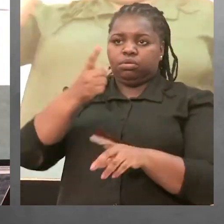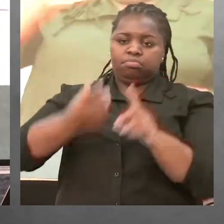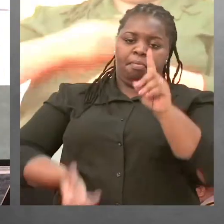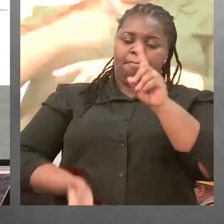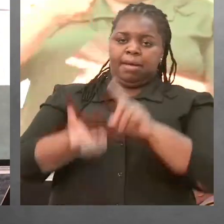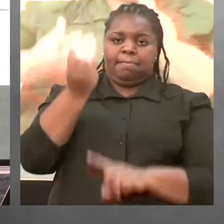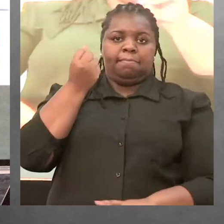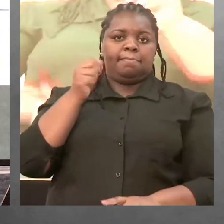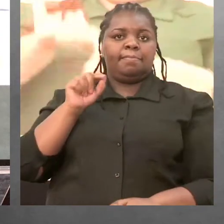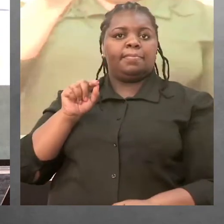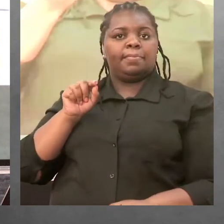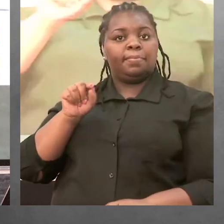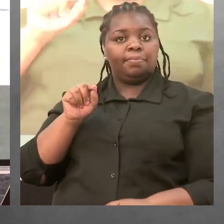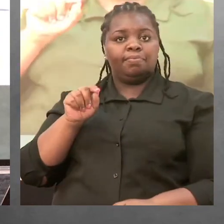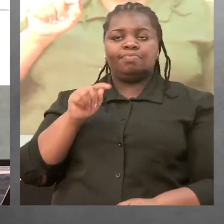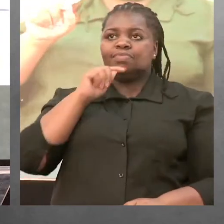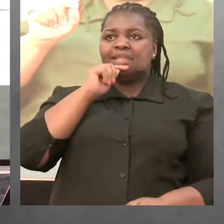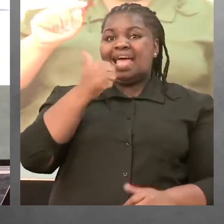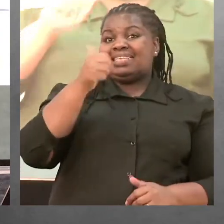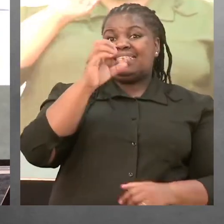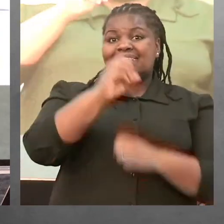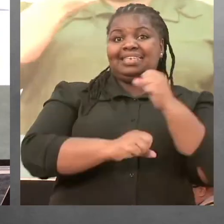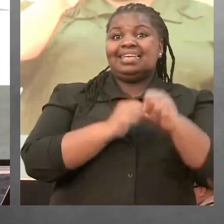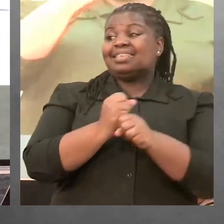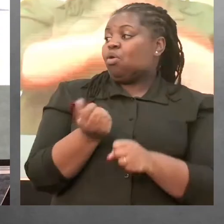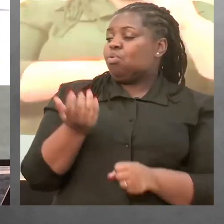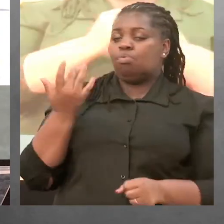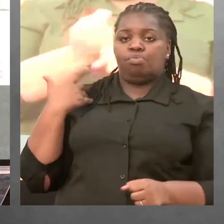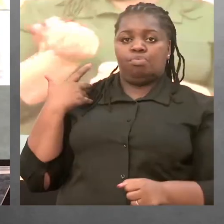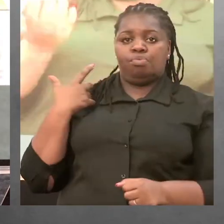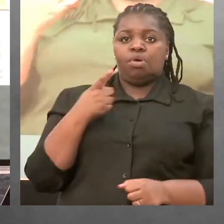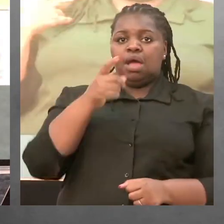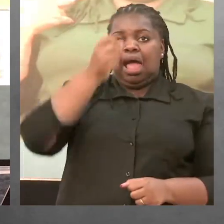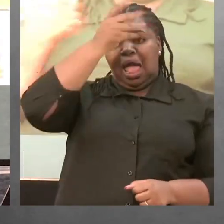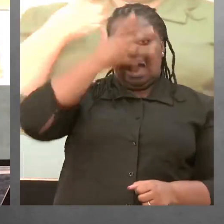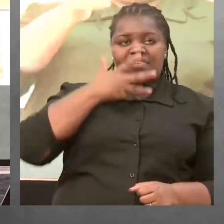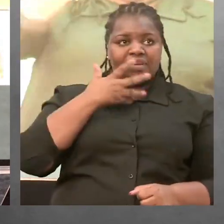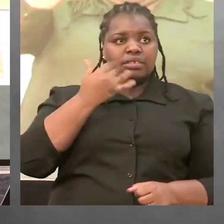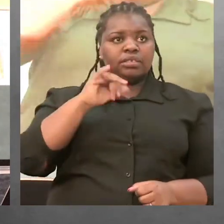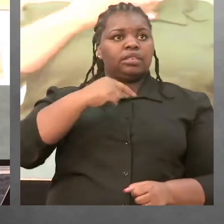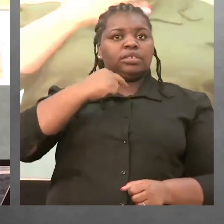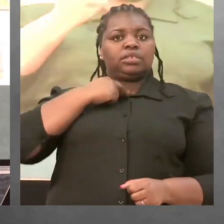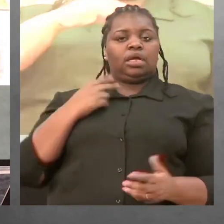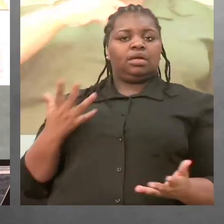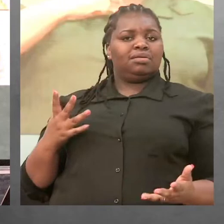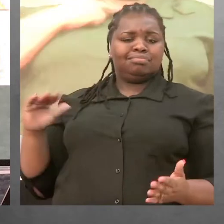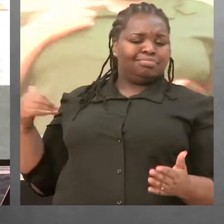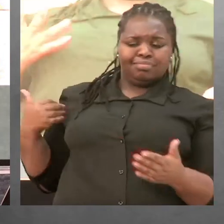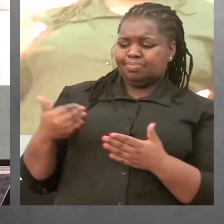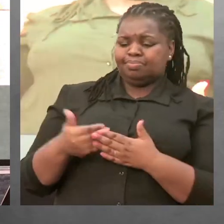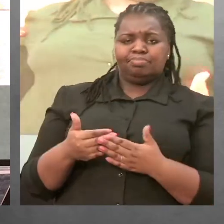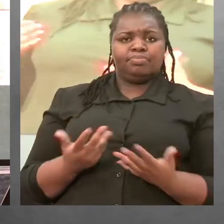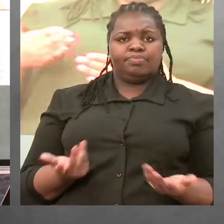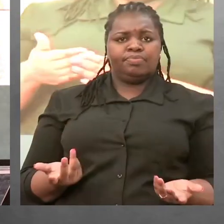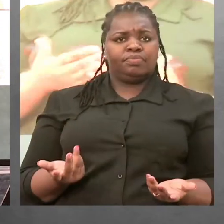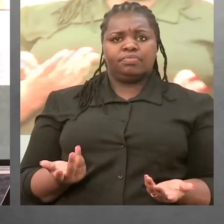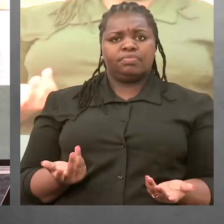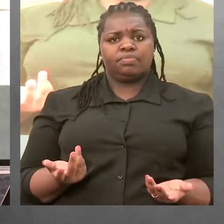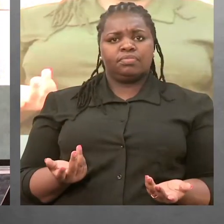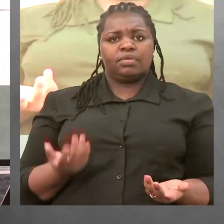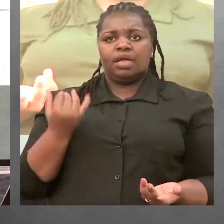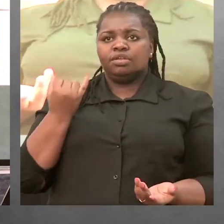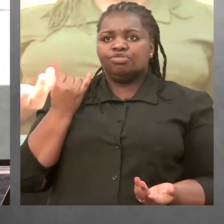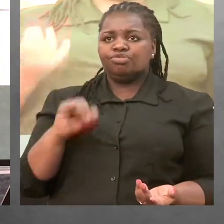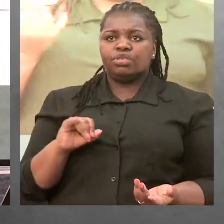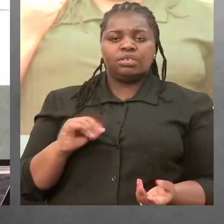liberation, and that was 60 years ago. Africa has been stuck since then. They have just not